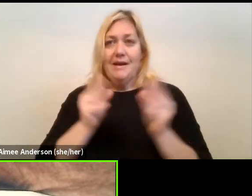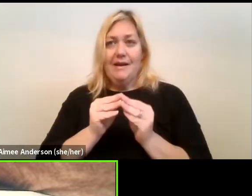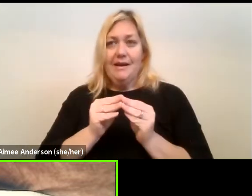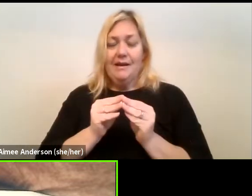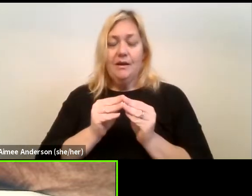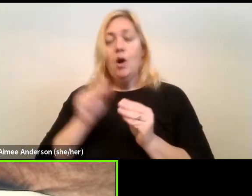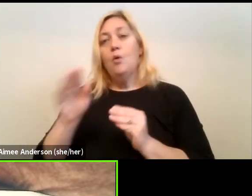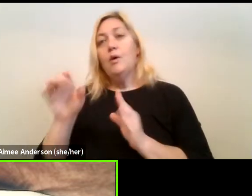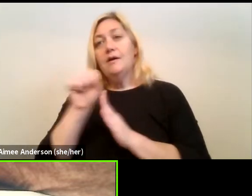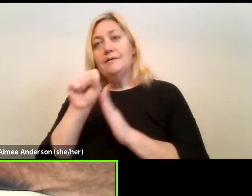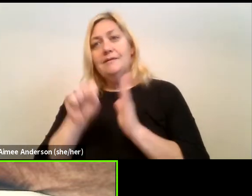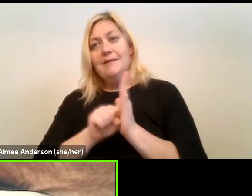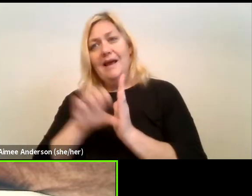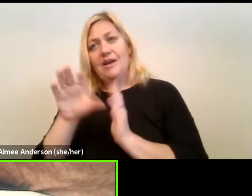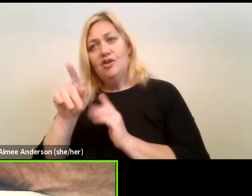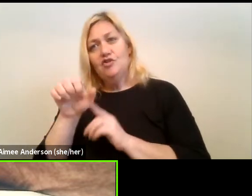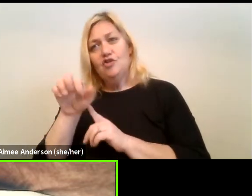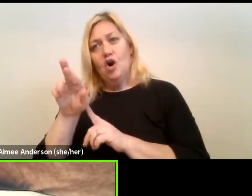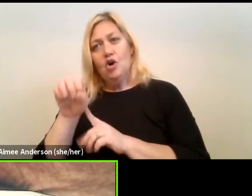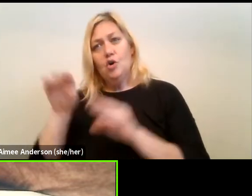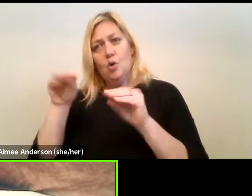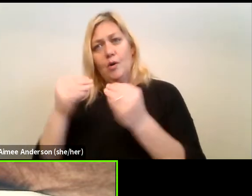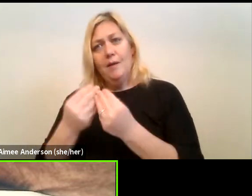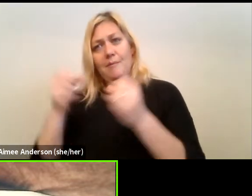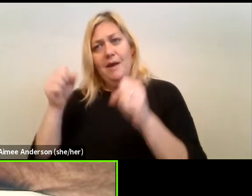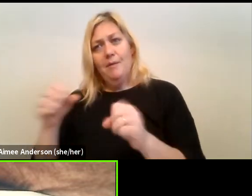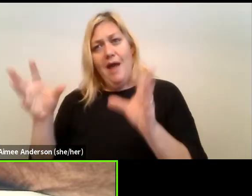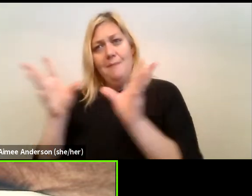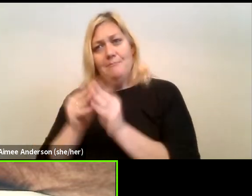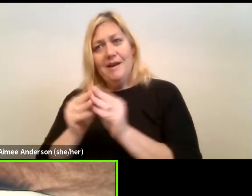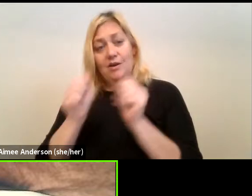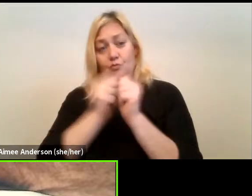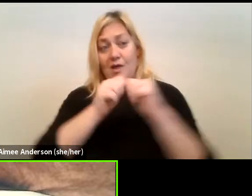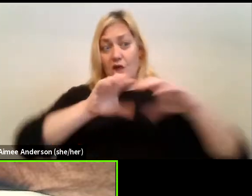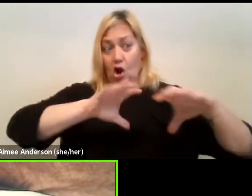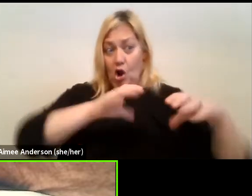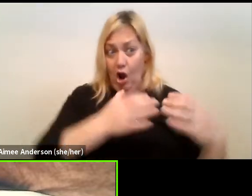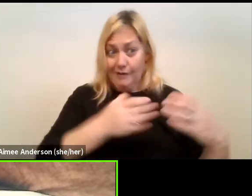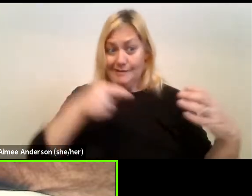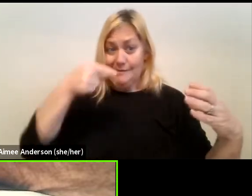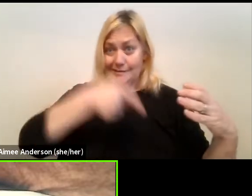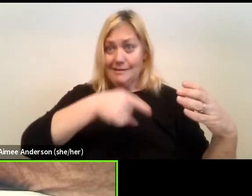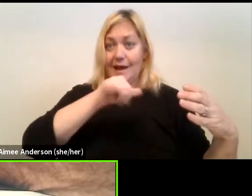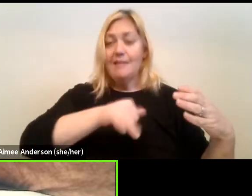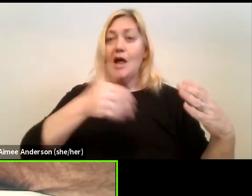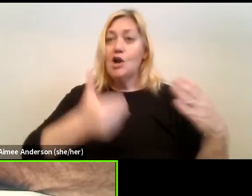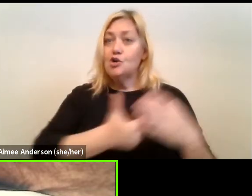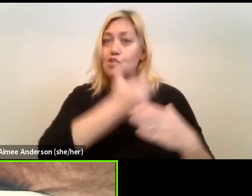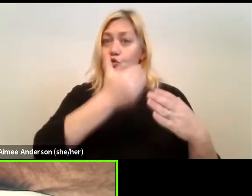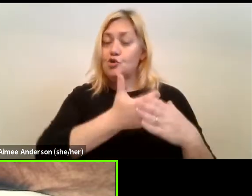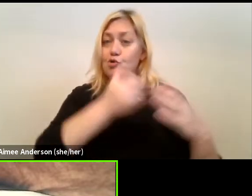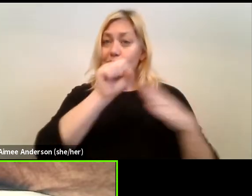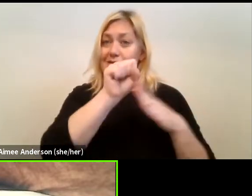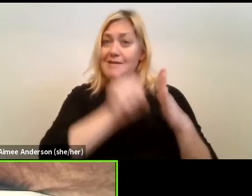state chartered organizations be able to have meetings along with caucuses at this upcoming planned state convention?